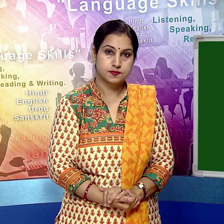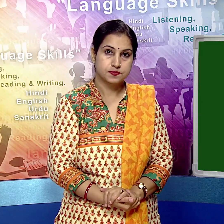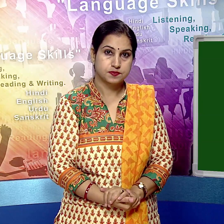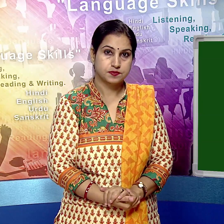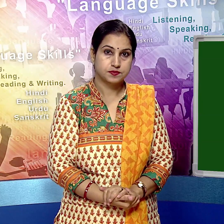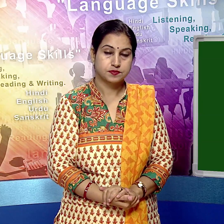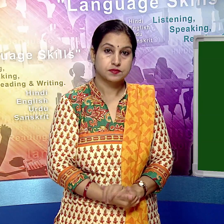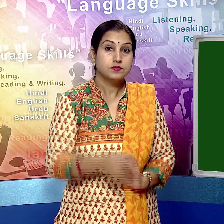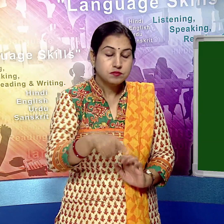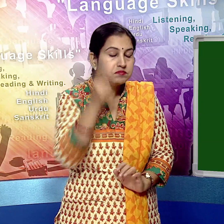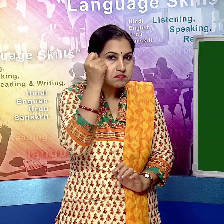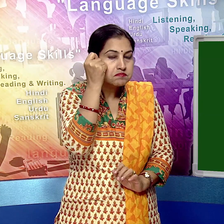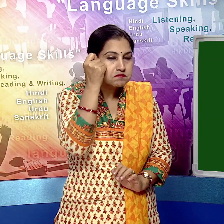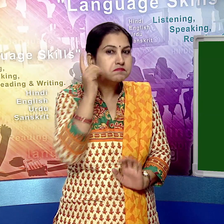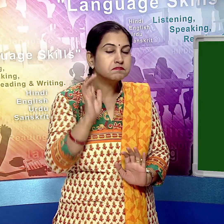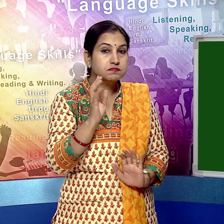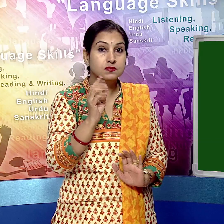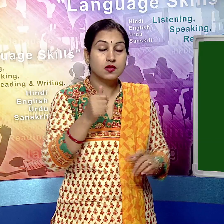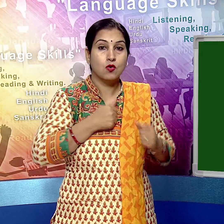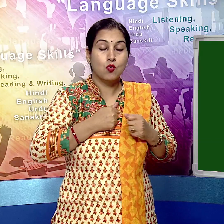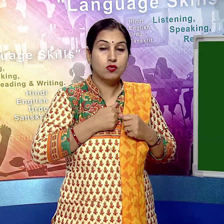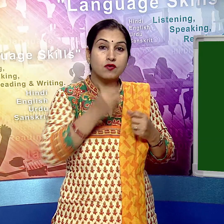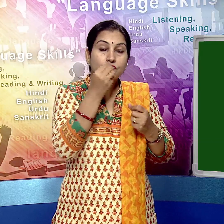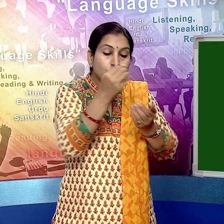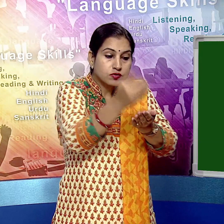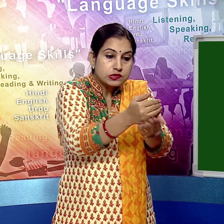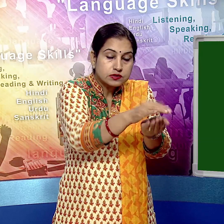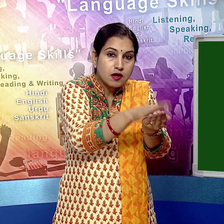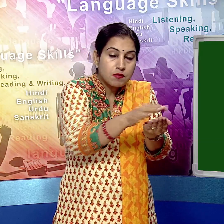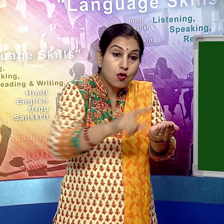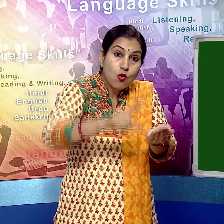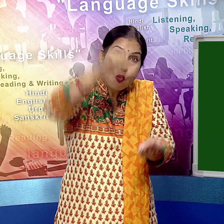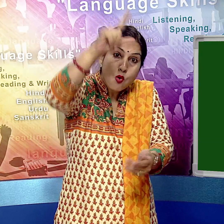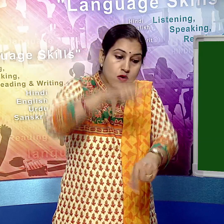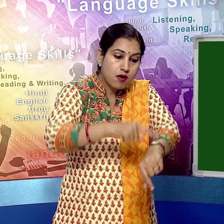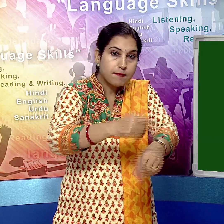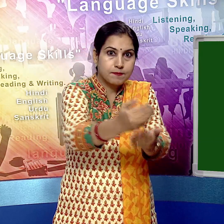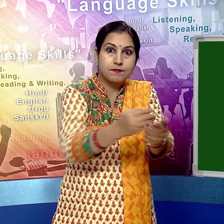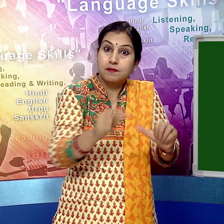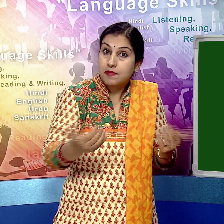so that we can keep the food for a longer time.